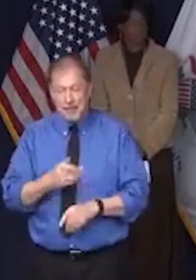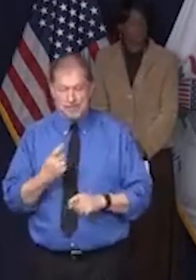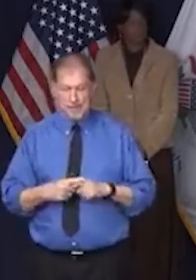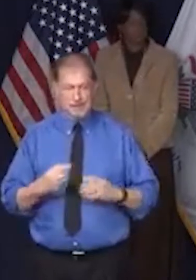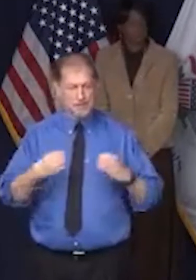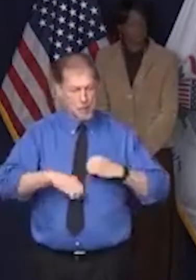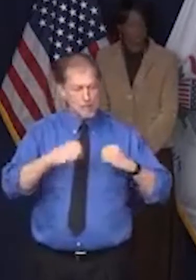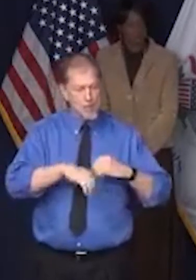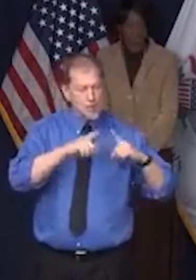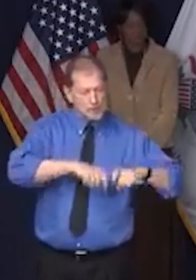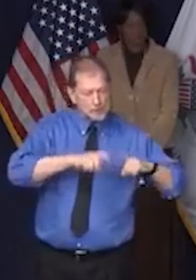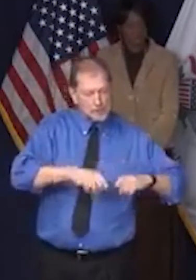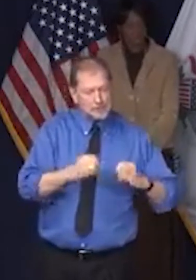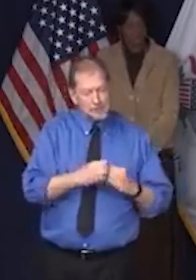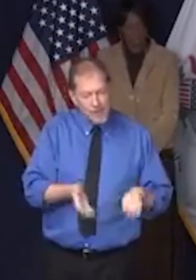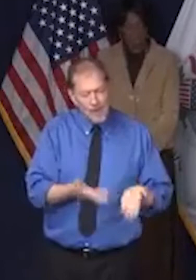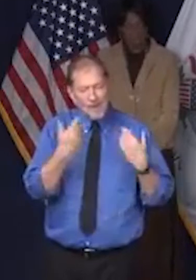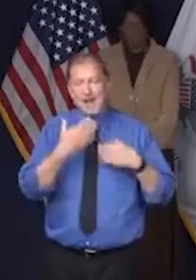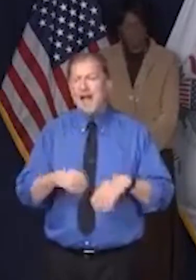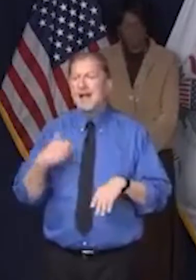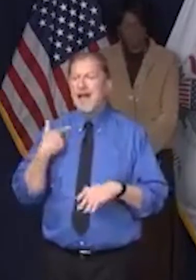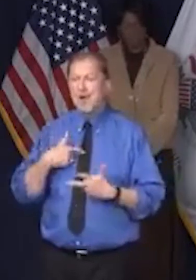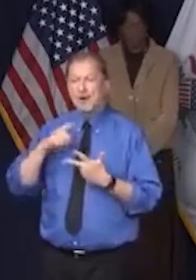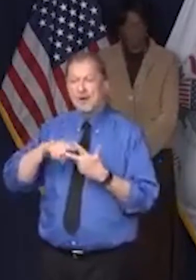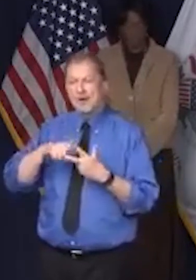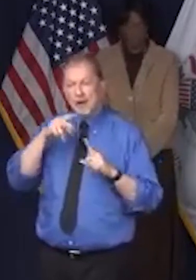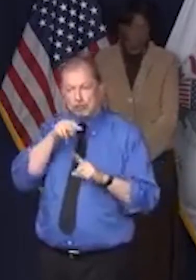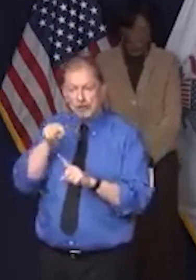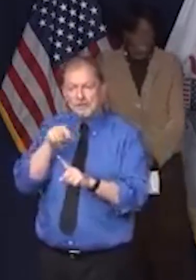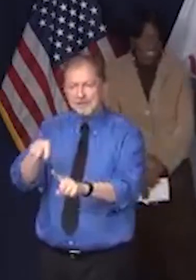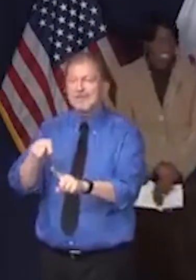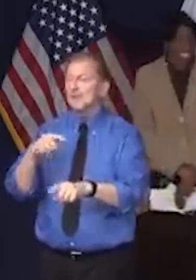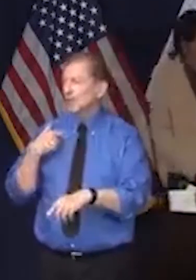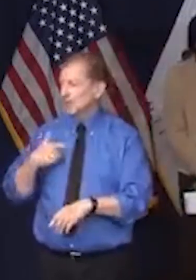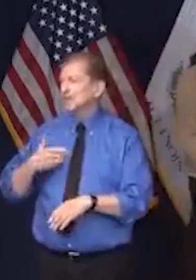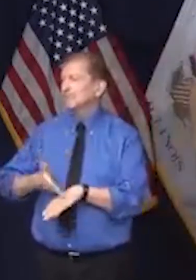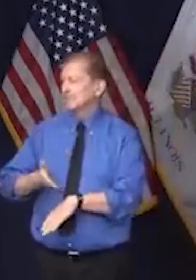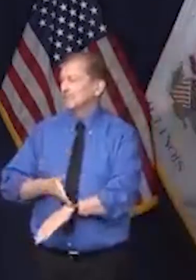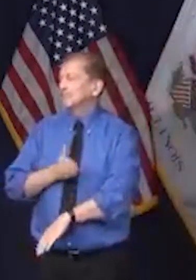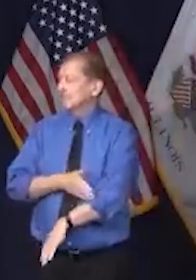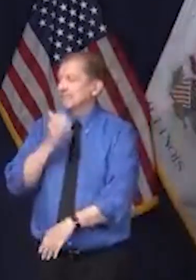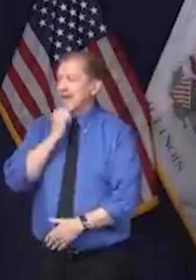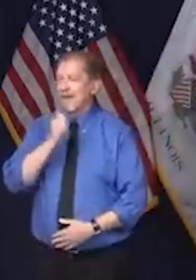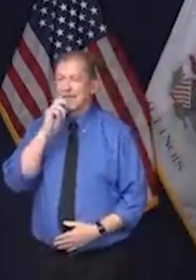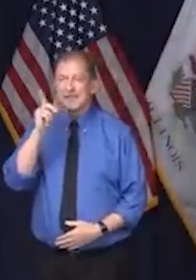and our contact tracing, we'll do better every day. So, yep.